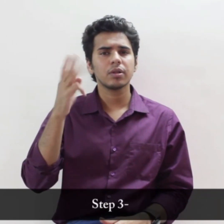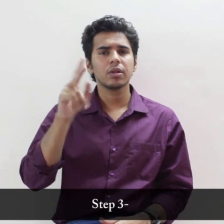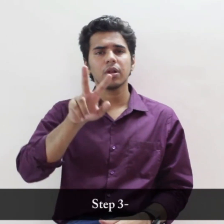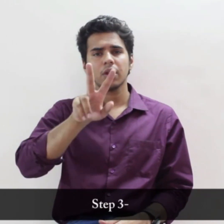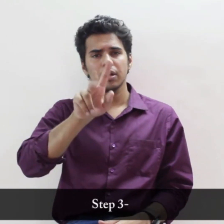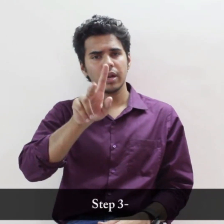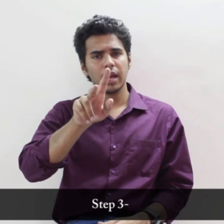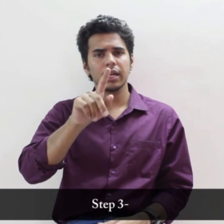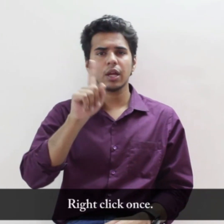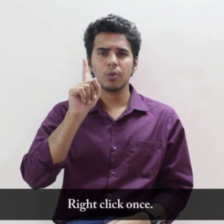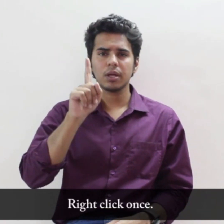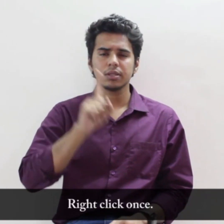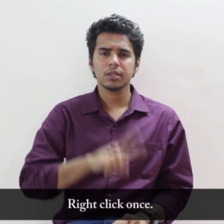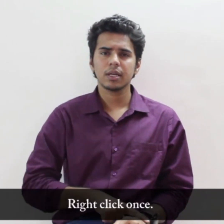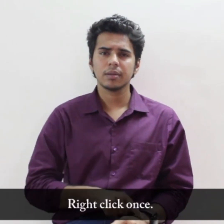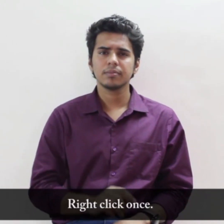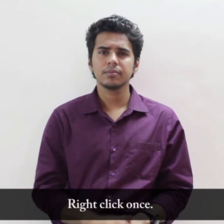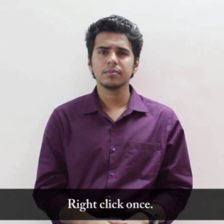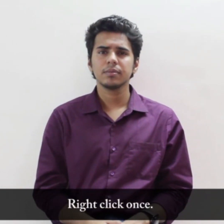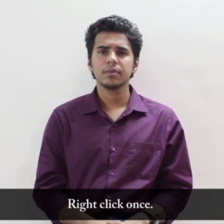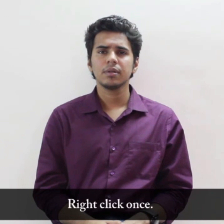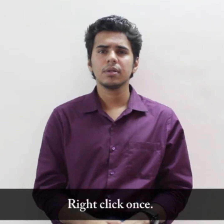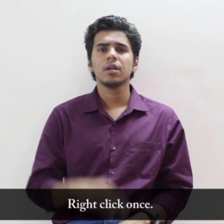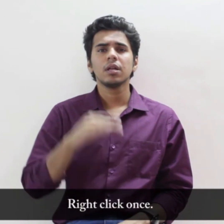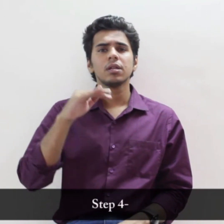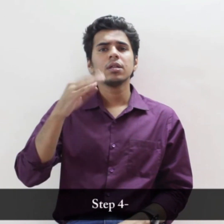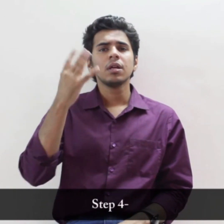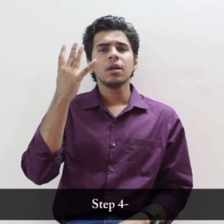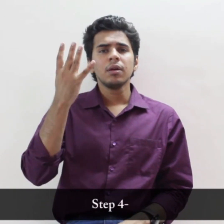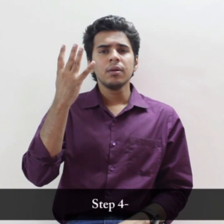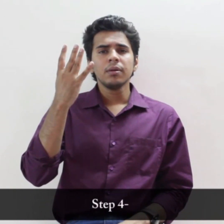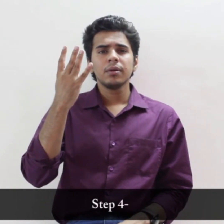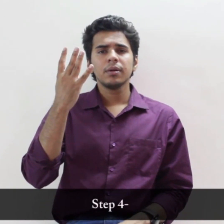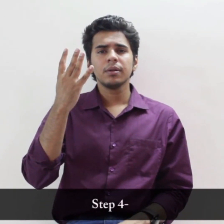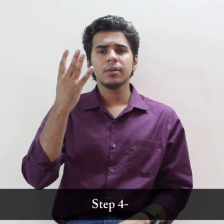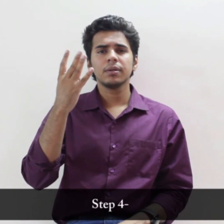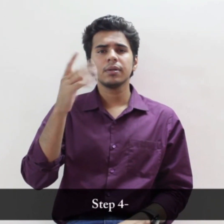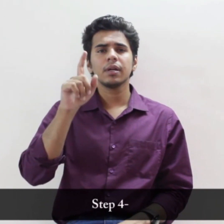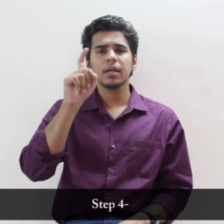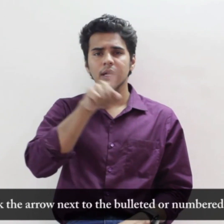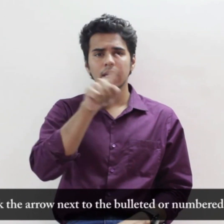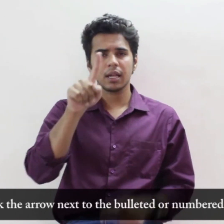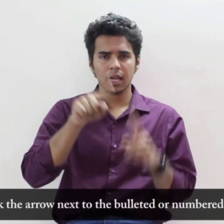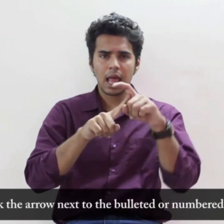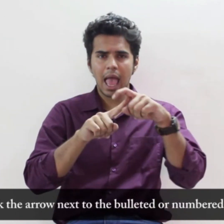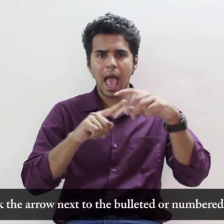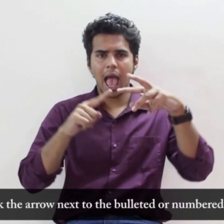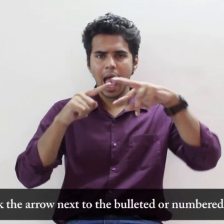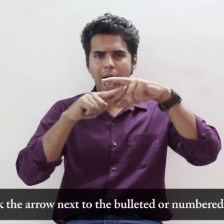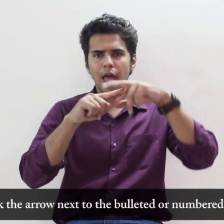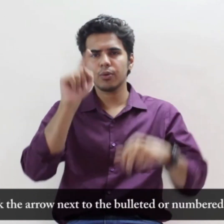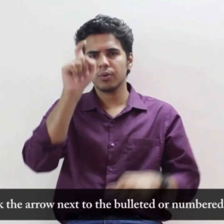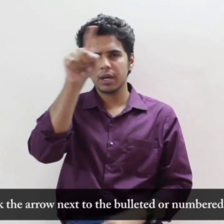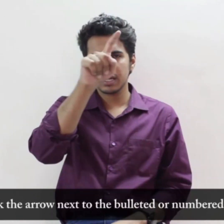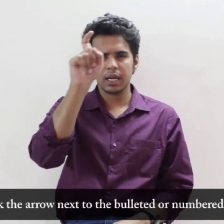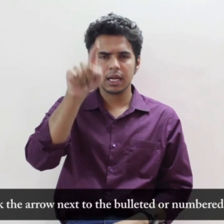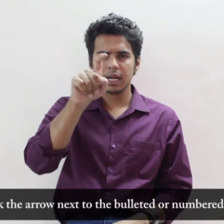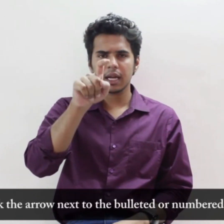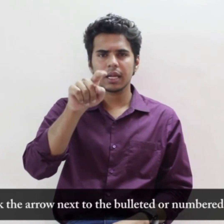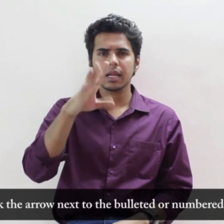Step 3. Right-click once. Step 4. Click the arrow next to the bulleted or numbered